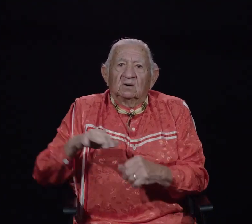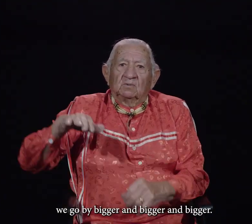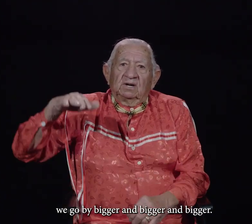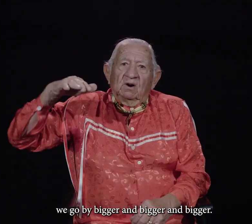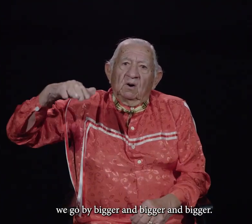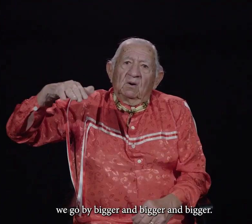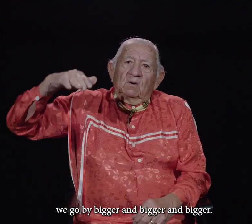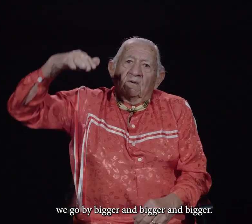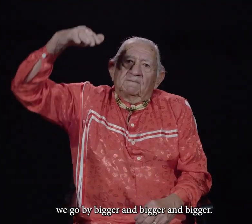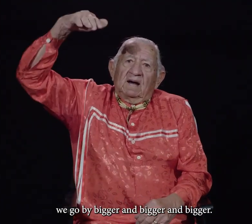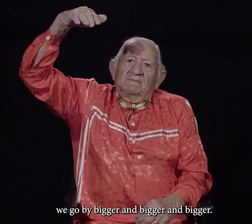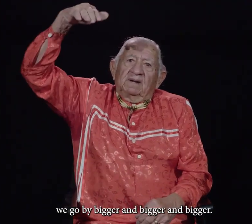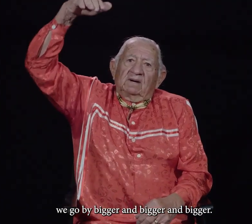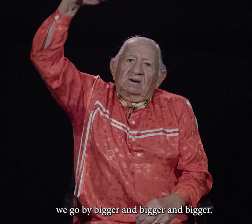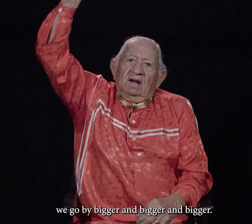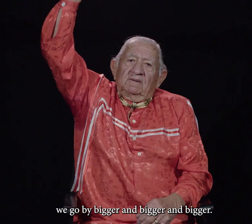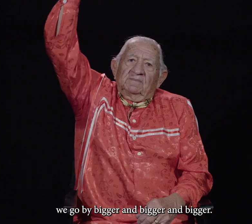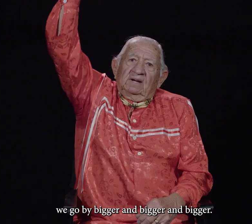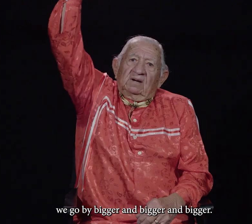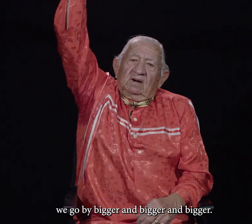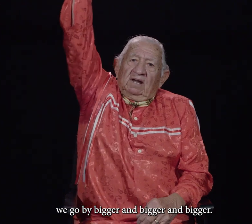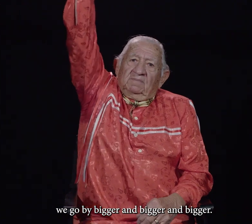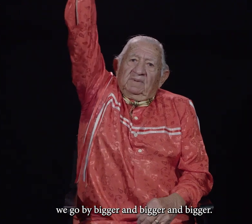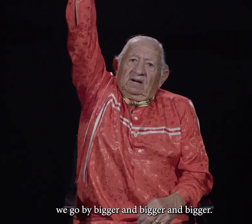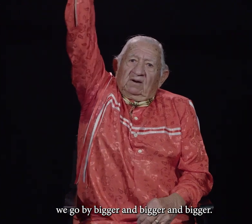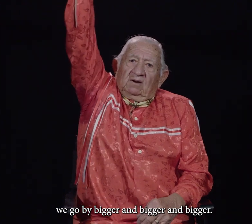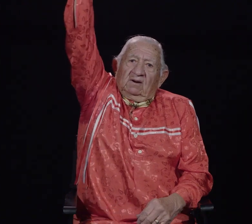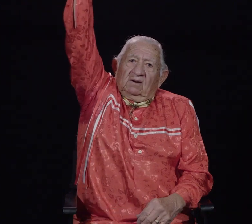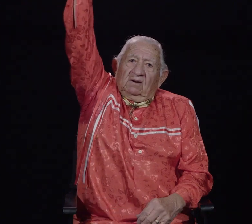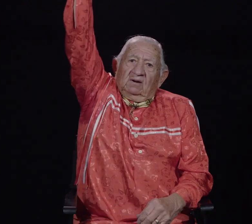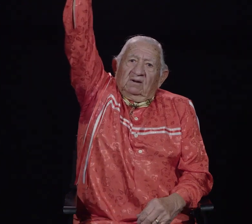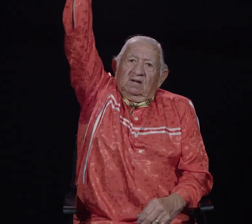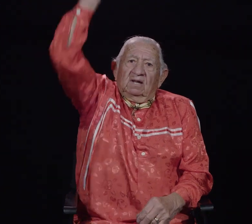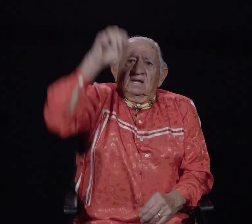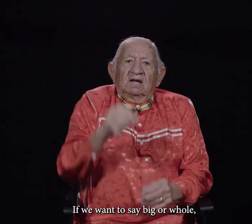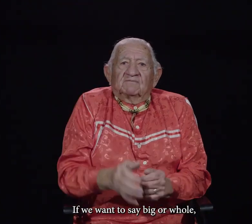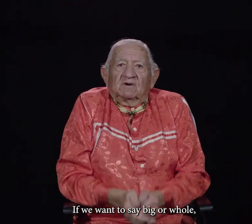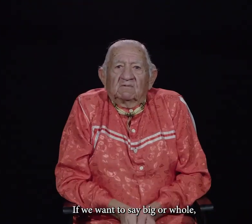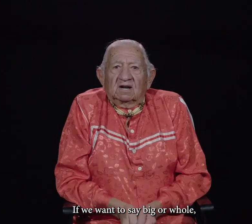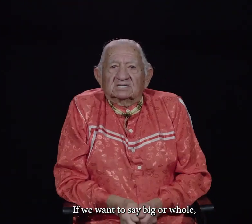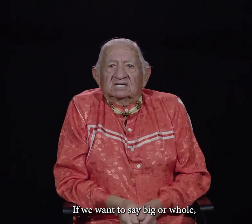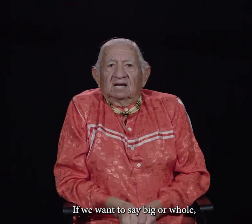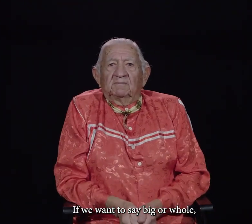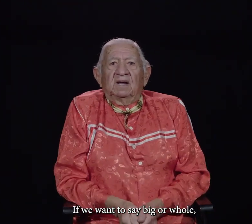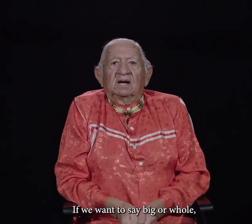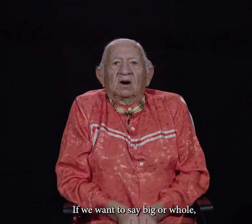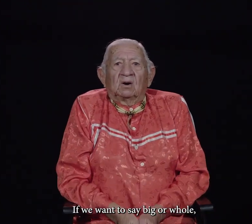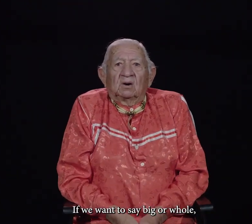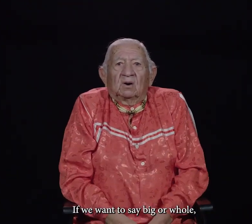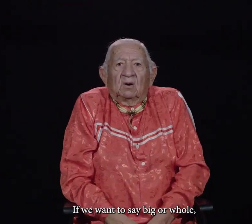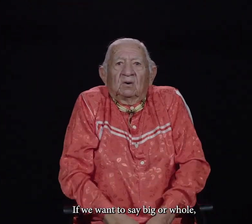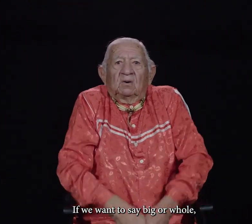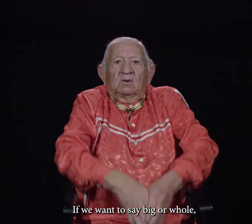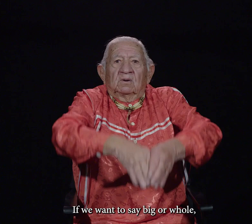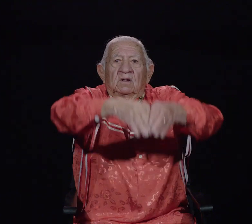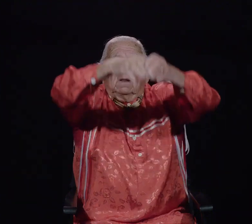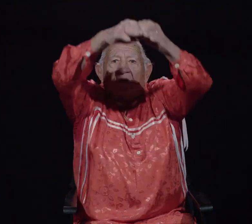we go by bigger and bigger and bigger. If we want to say big or whole,